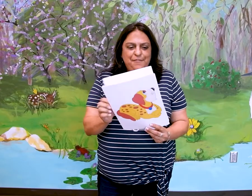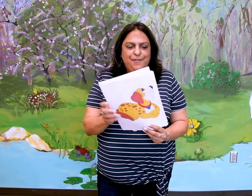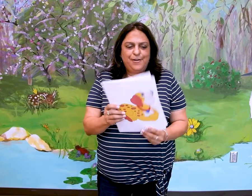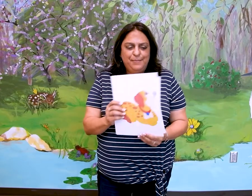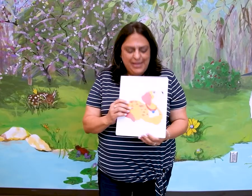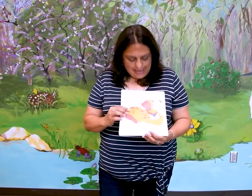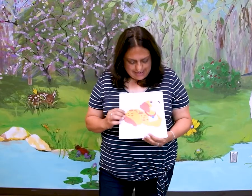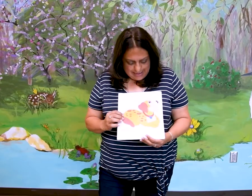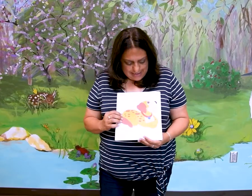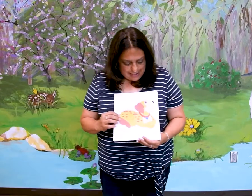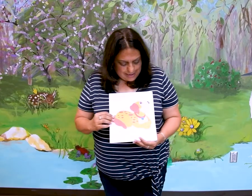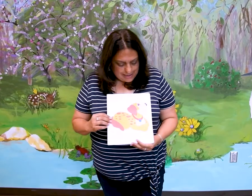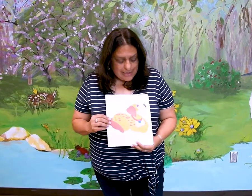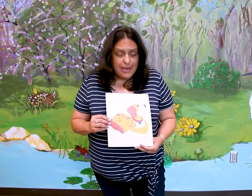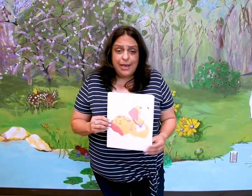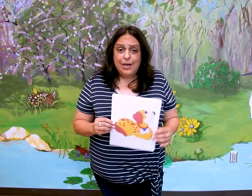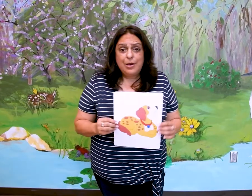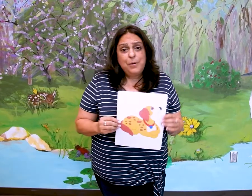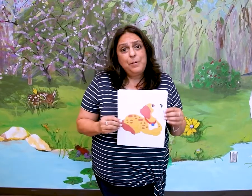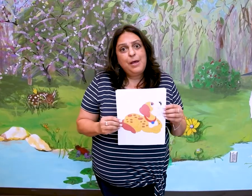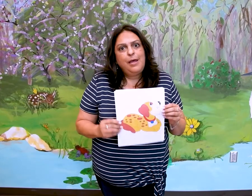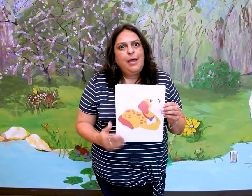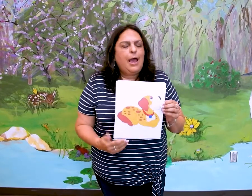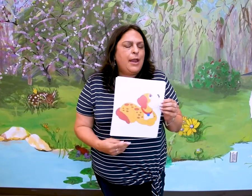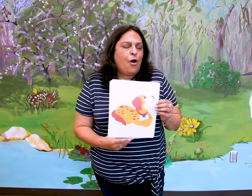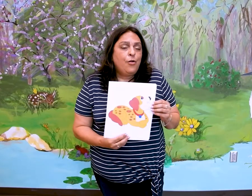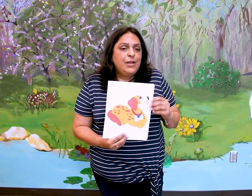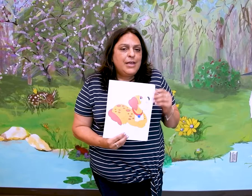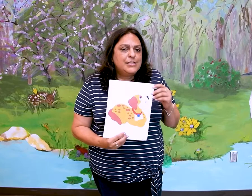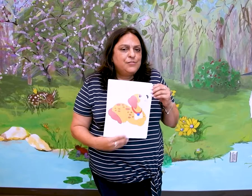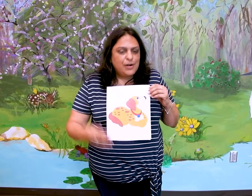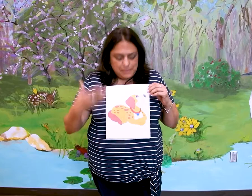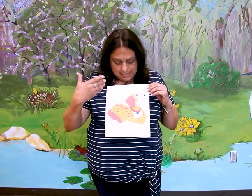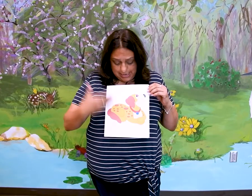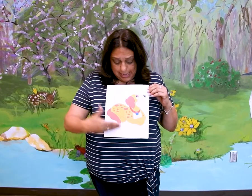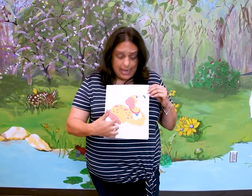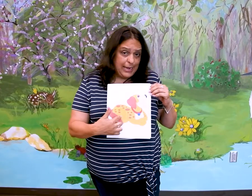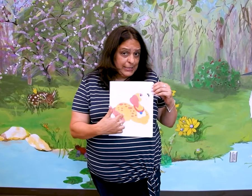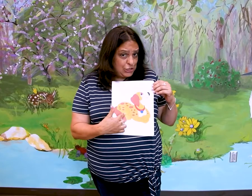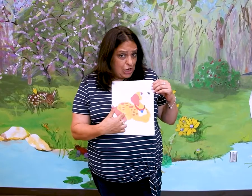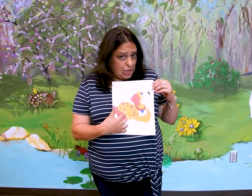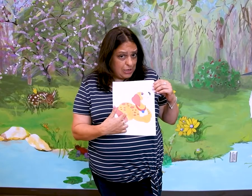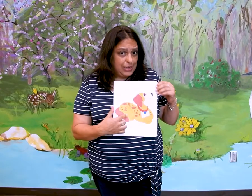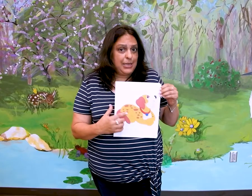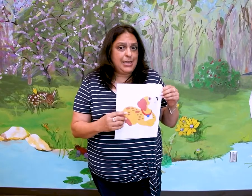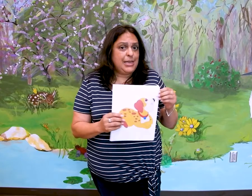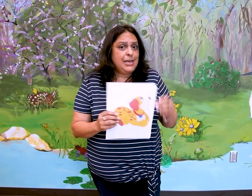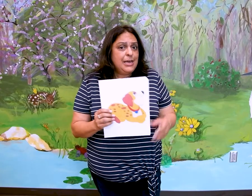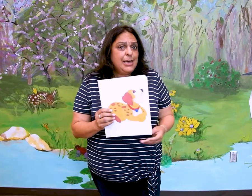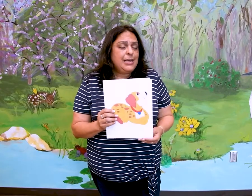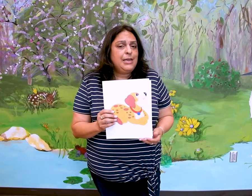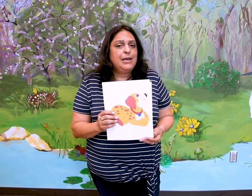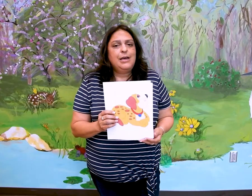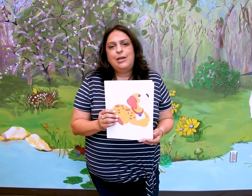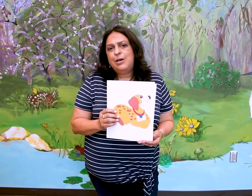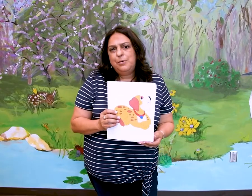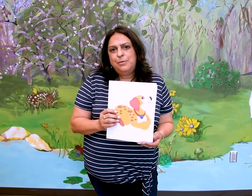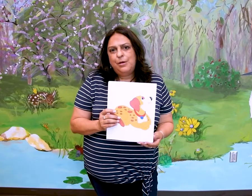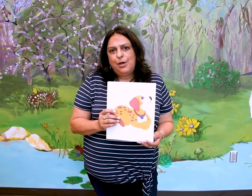farm, E-I-E-I-O. And on his farm he had a dog, E-I-E-I-O.